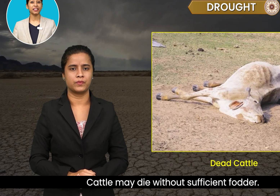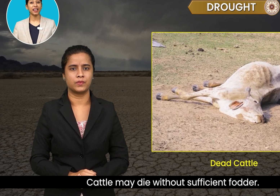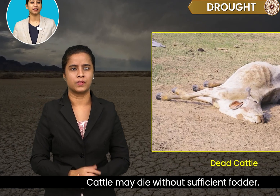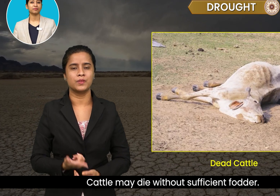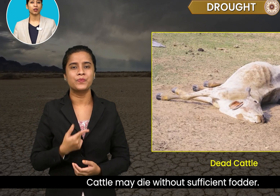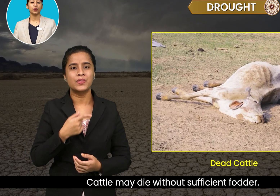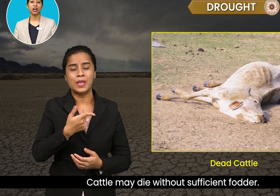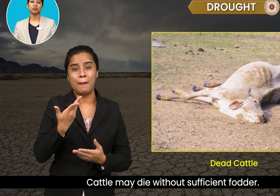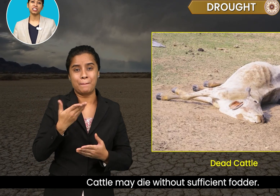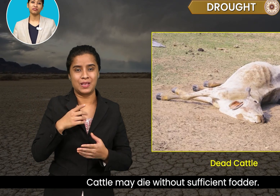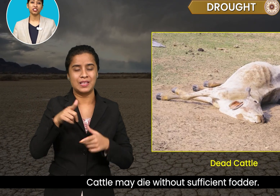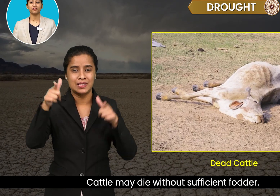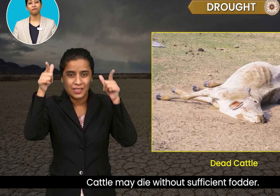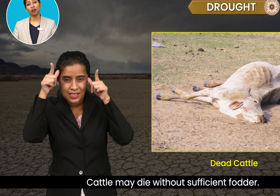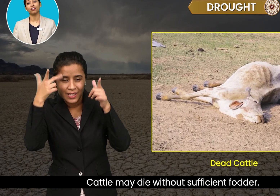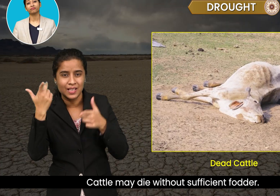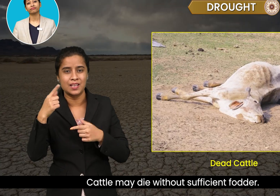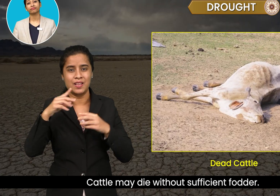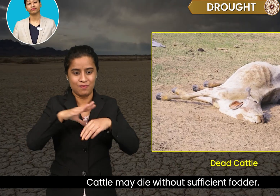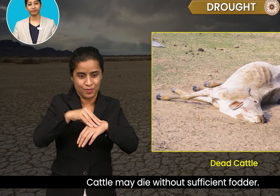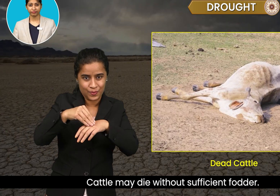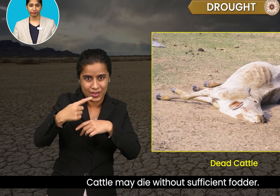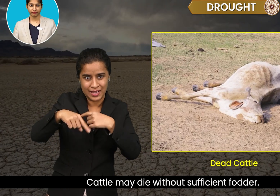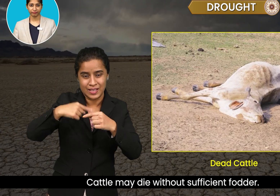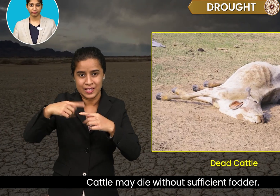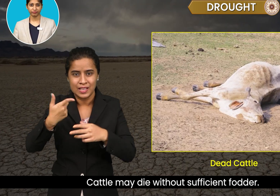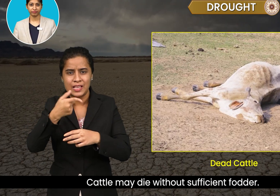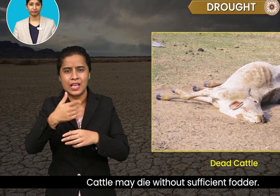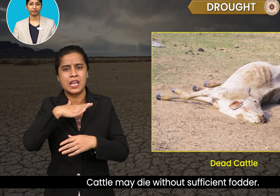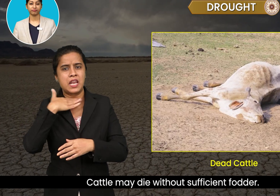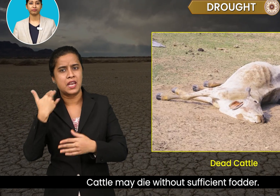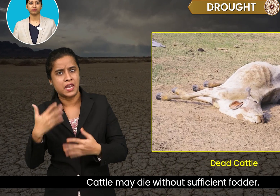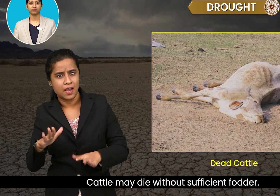Cattle may die without sufficient fodder.